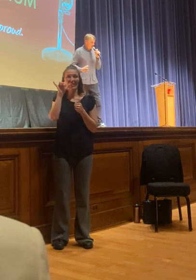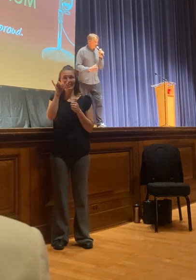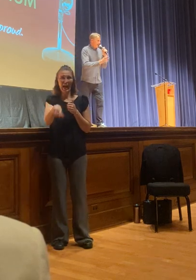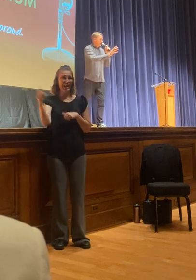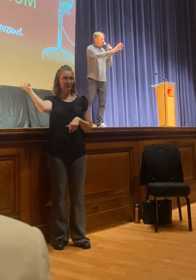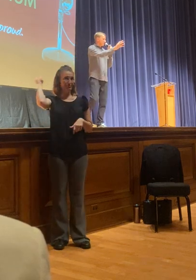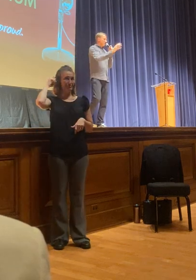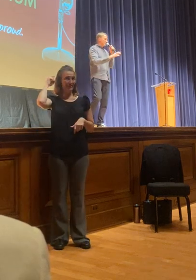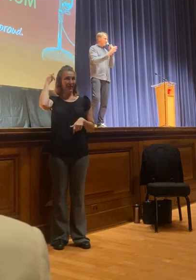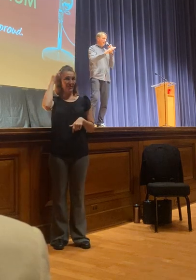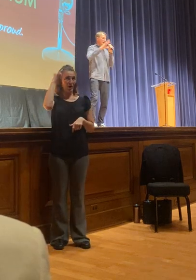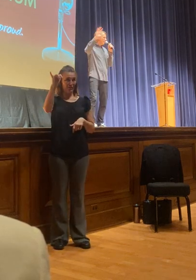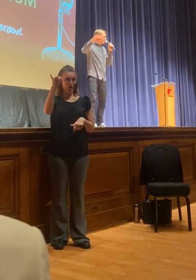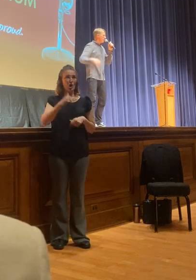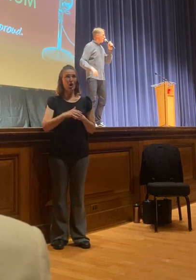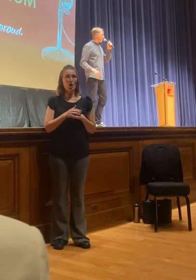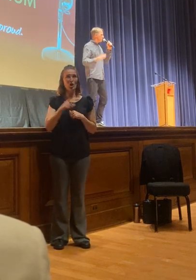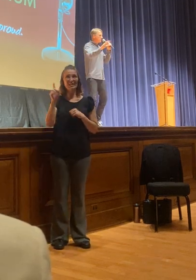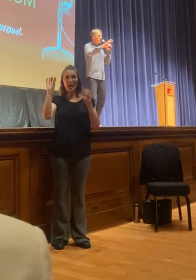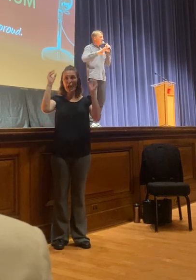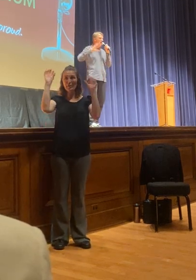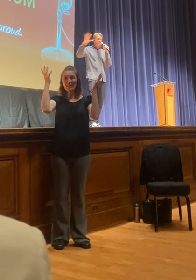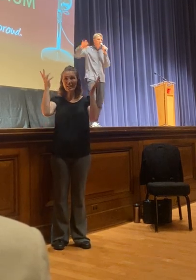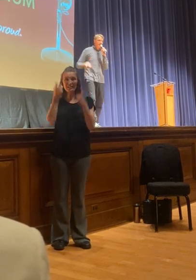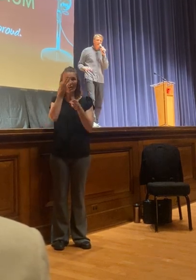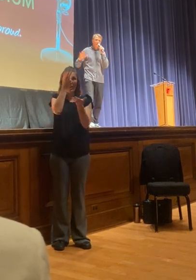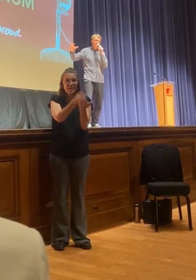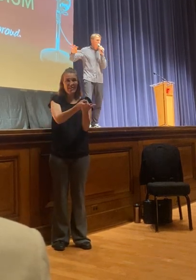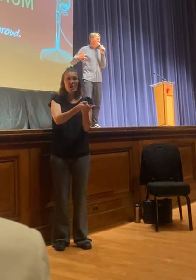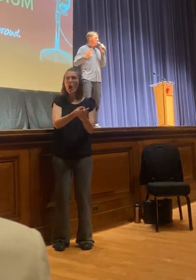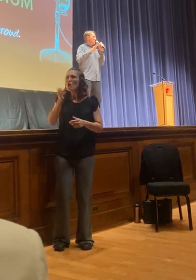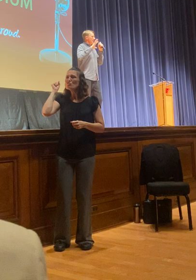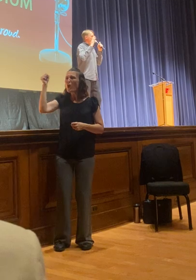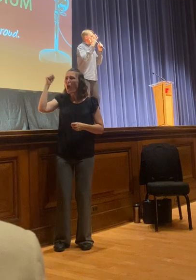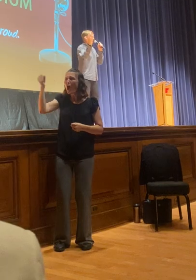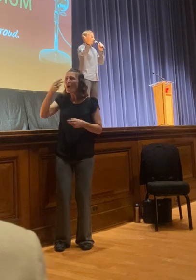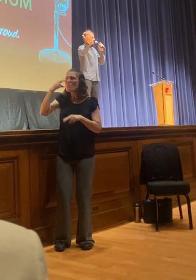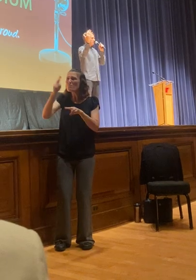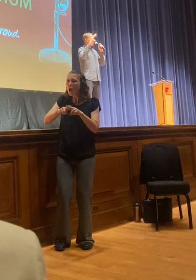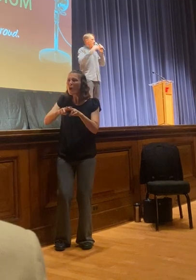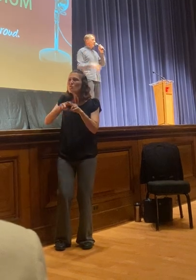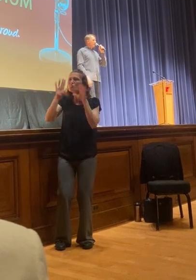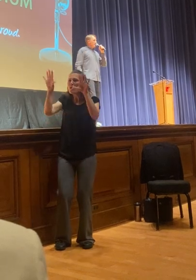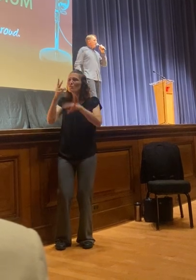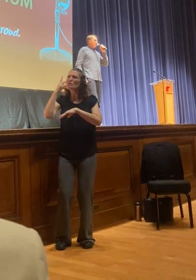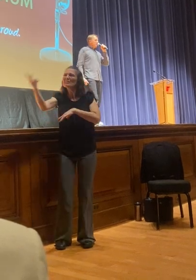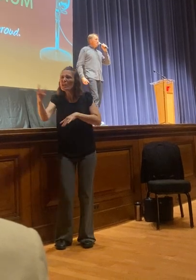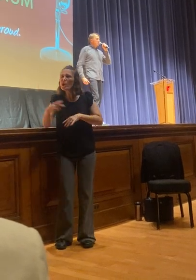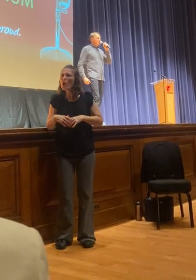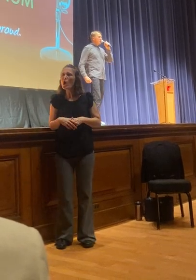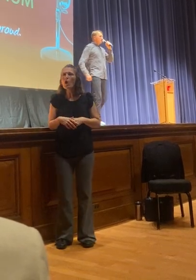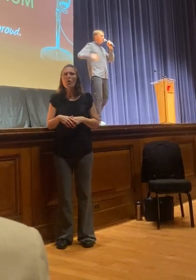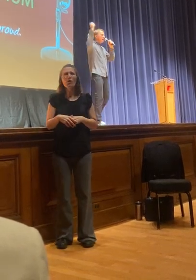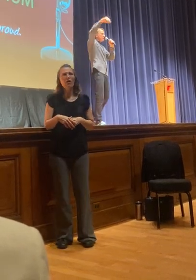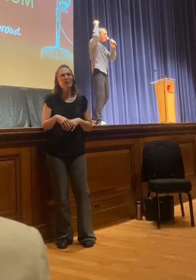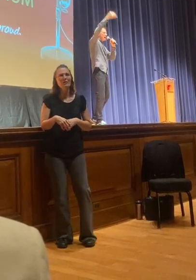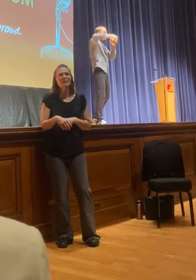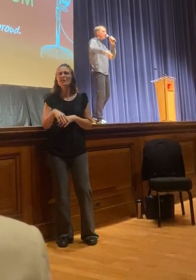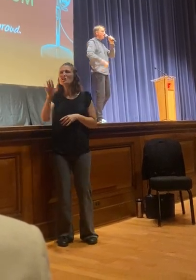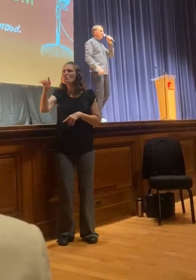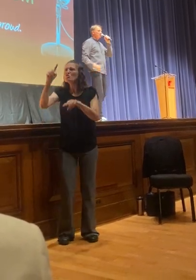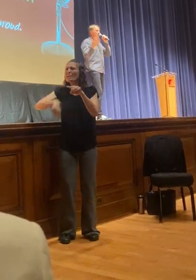he's in the ambulance, he's still like, hello you guys, man, I'm so fine, I'm so happy to see you, and he's closing the door, and he's like, skateboarding, you